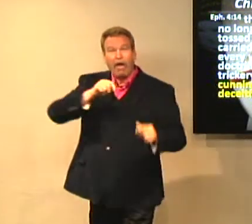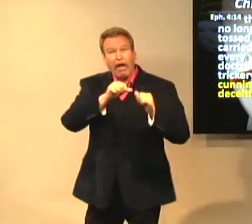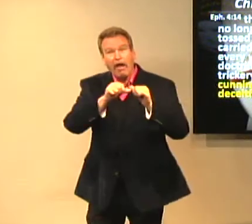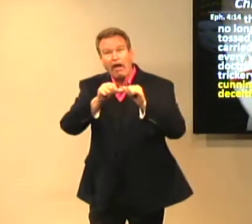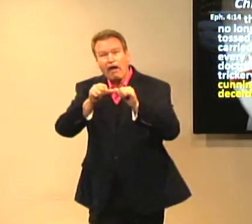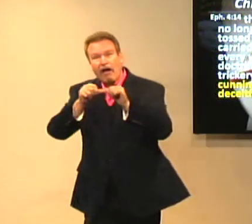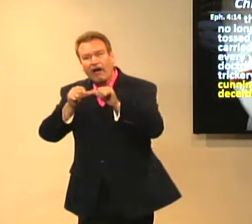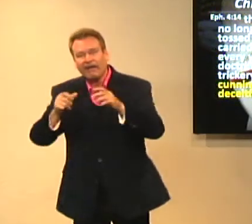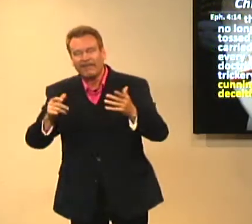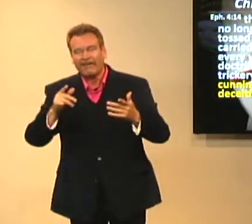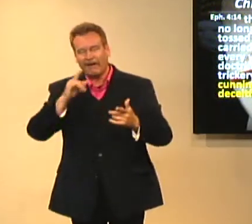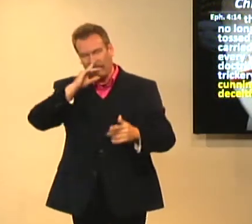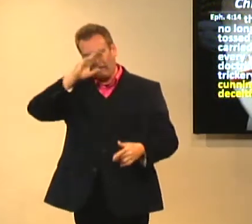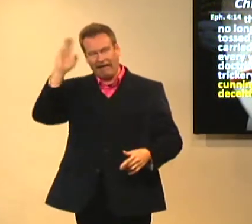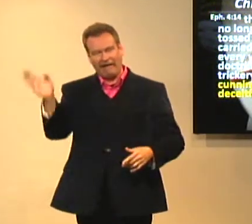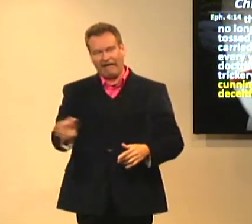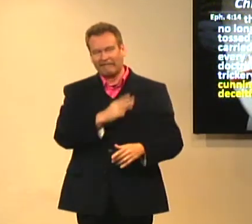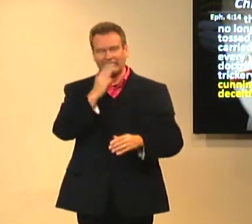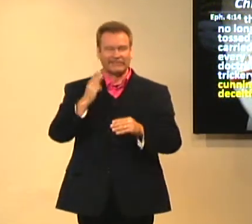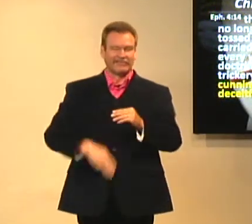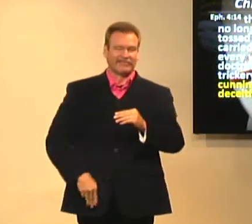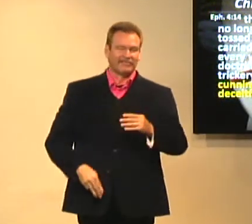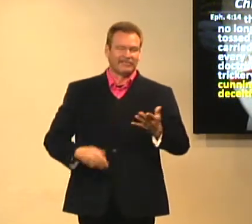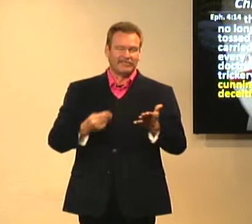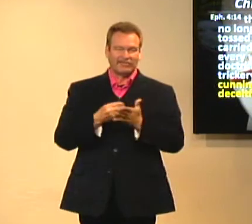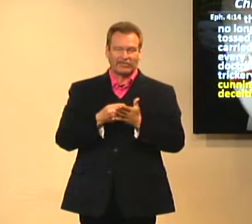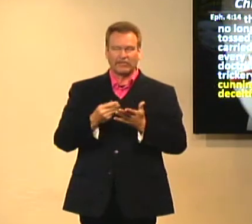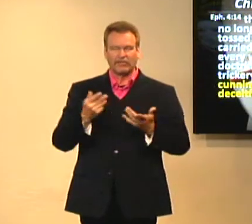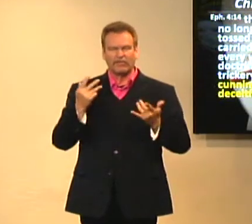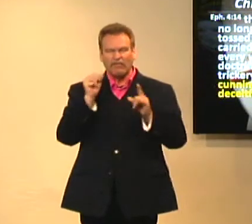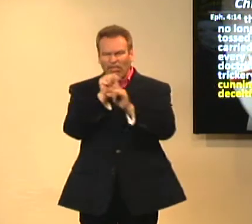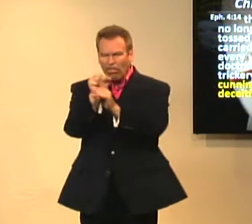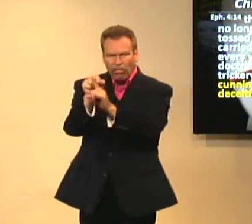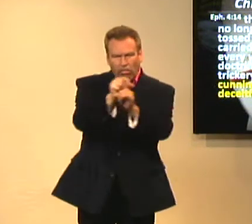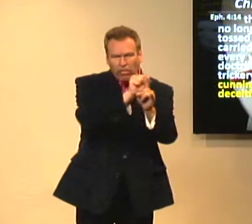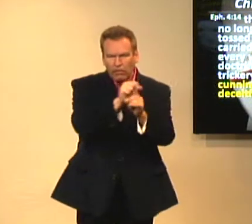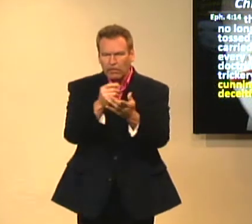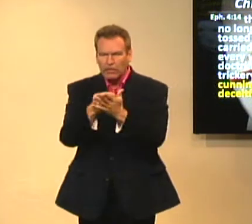And you see how much money that they're making from these movies. It's like never enough.